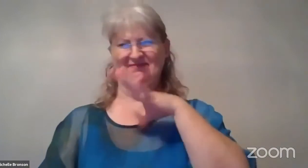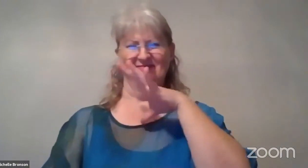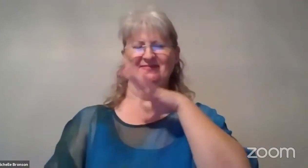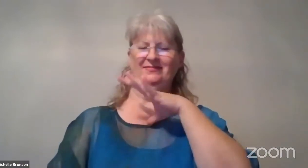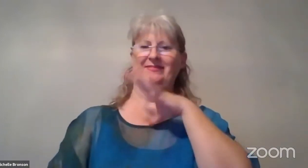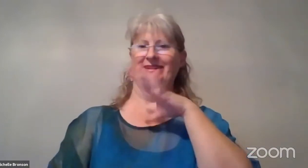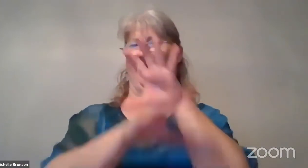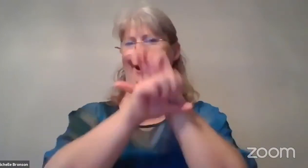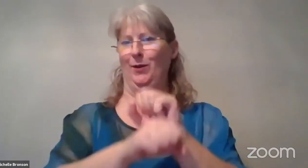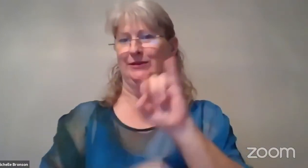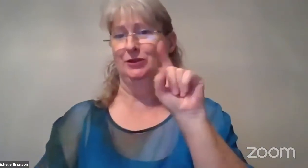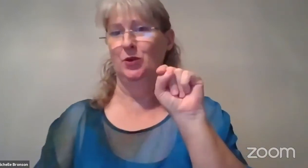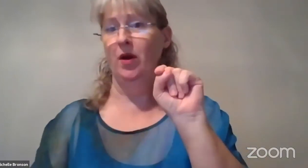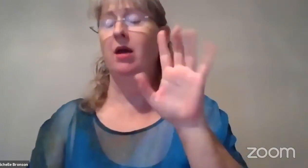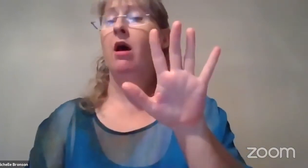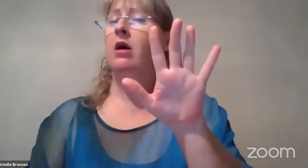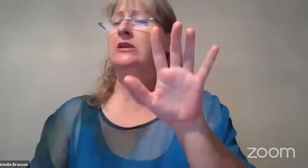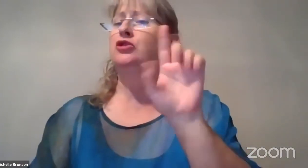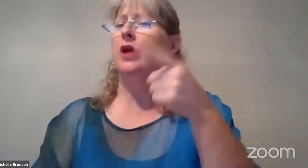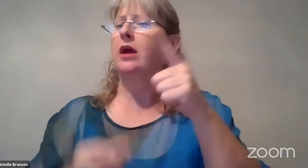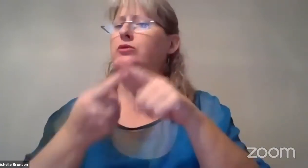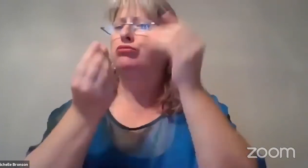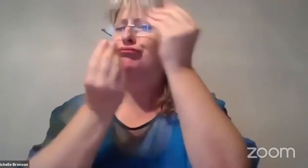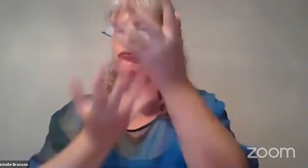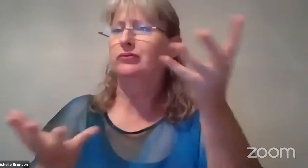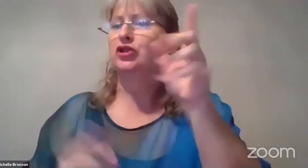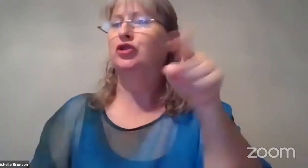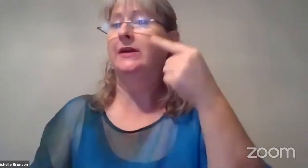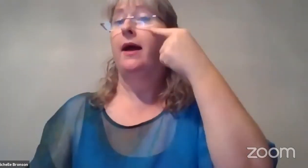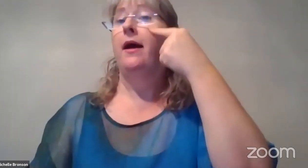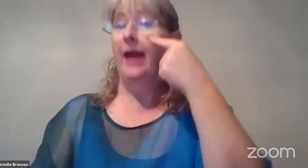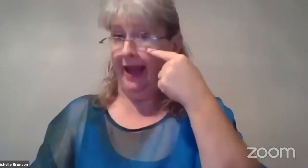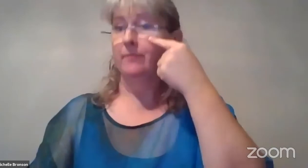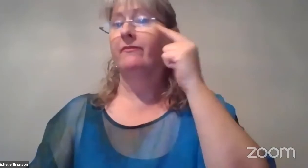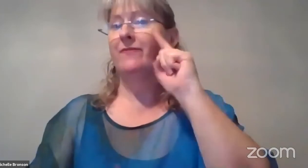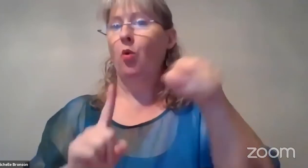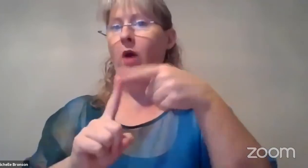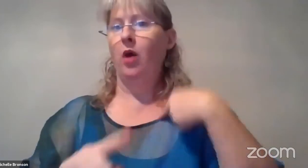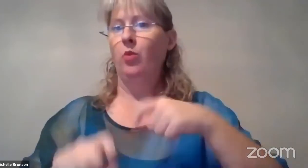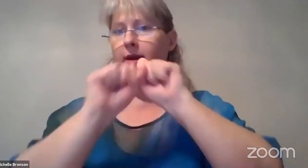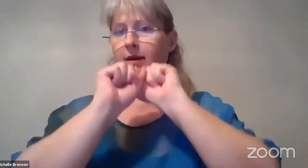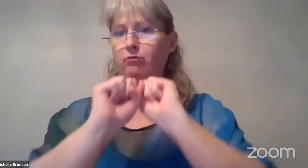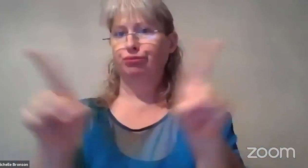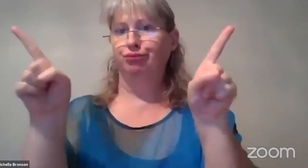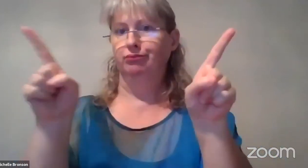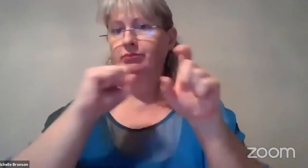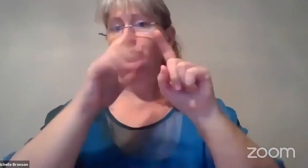Yes, it's totally fine. I'm getting used to it. I just want to say